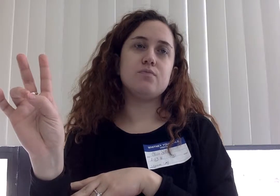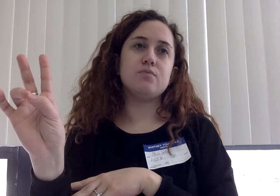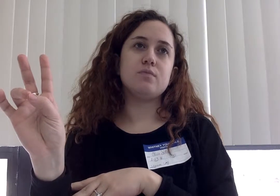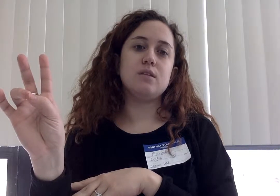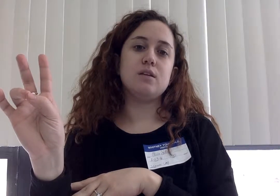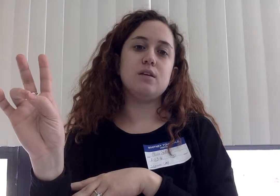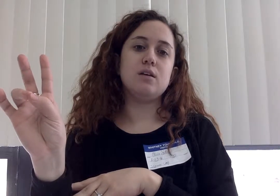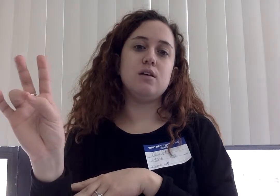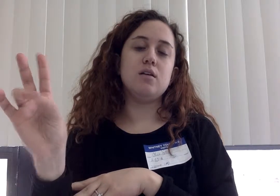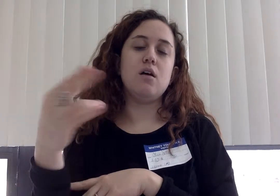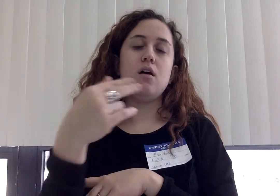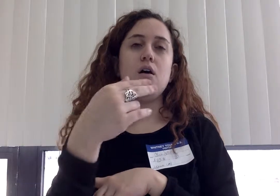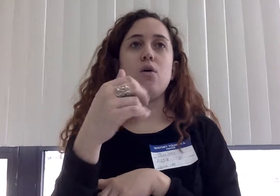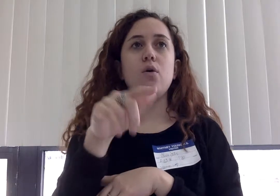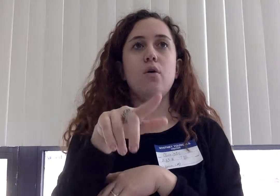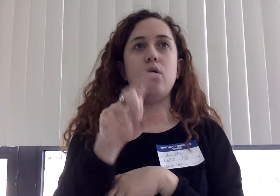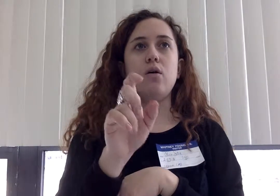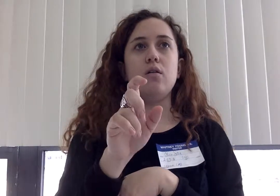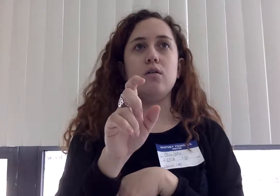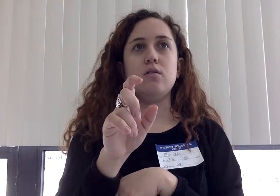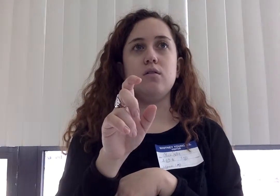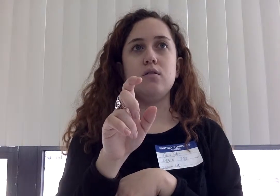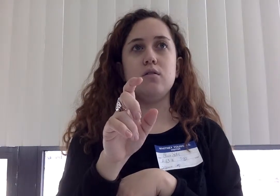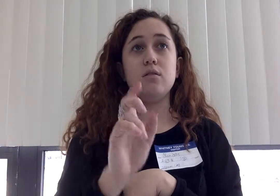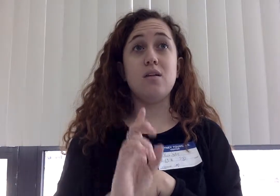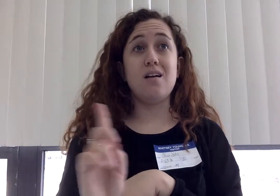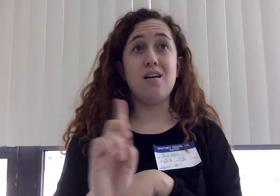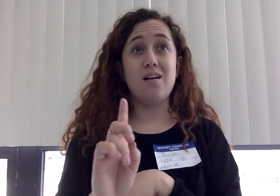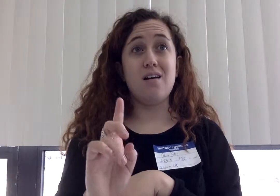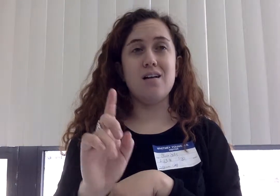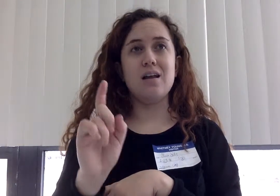a hole at x equals 3,